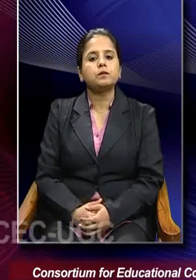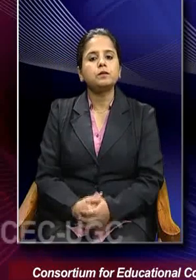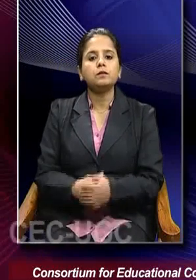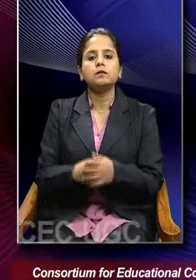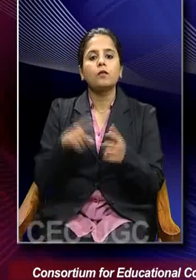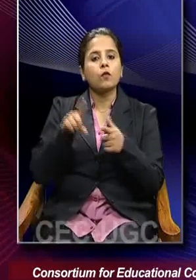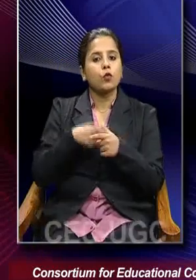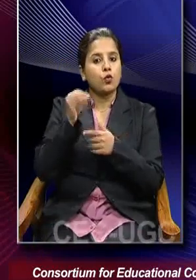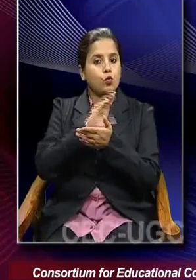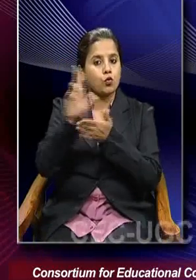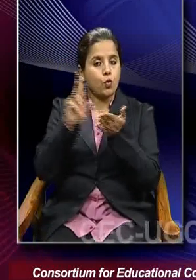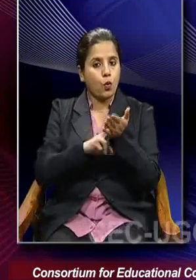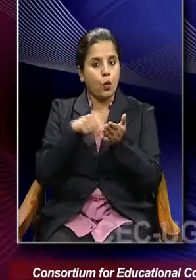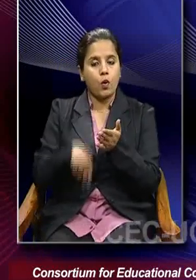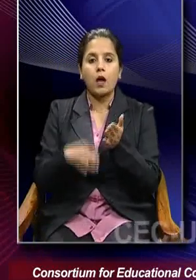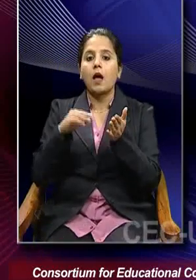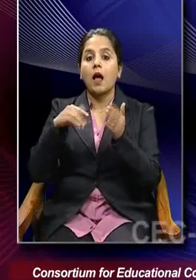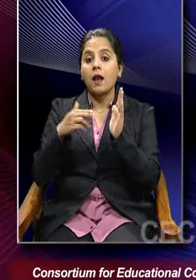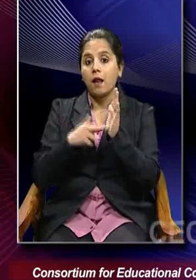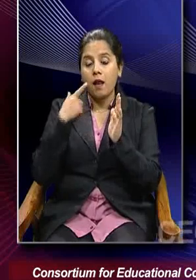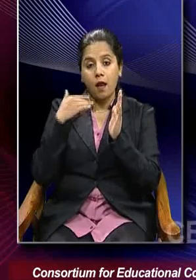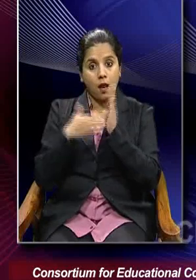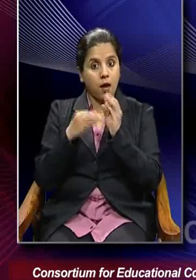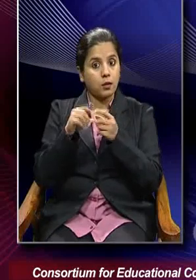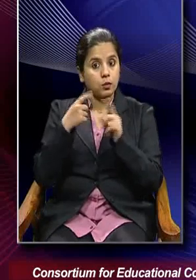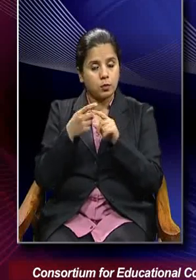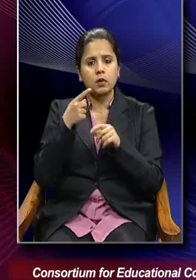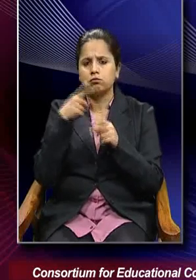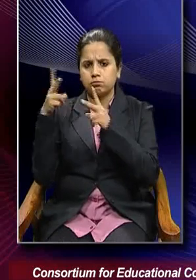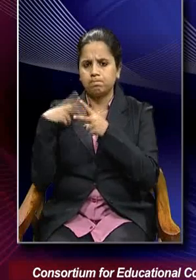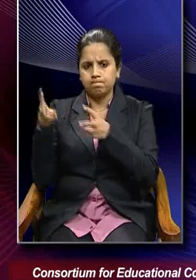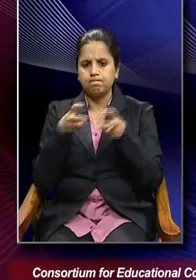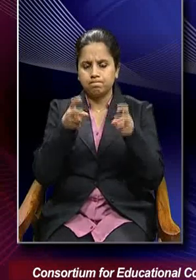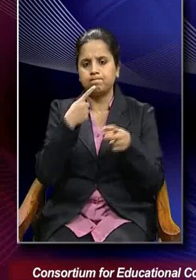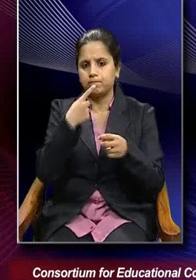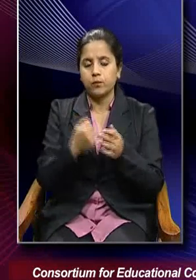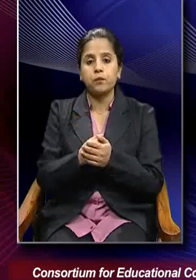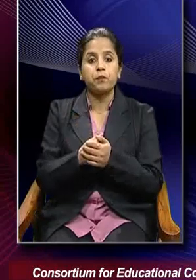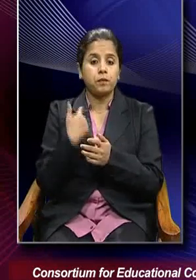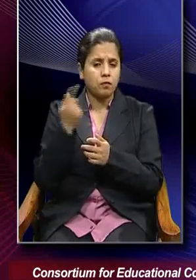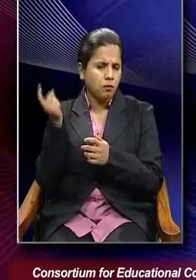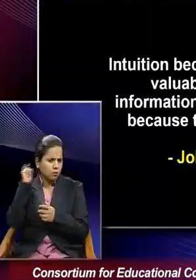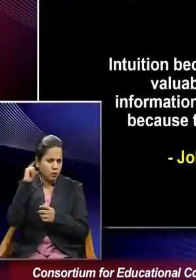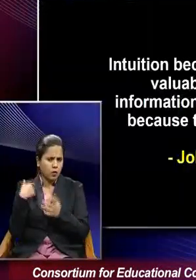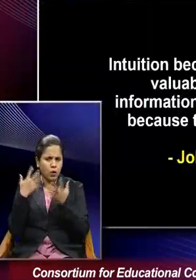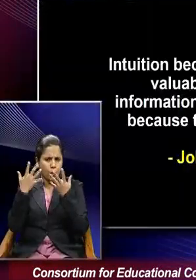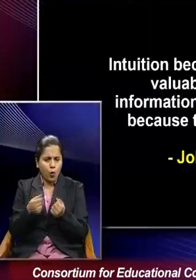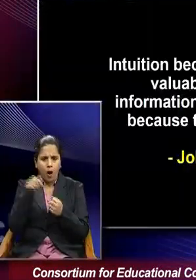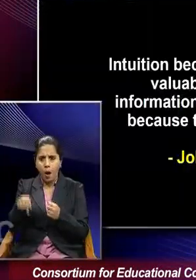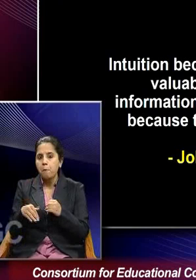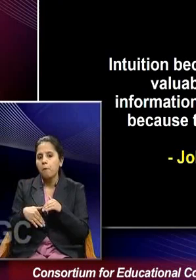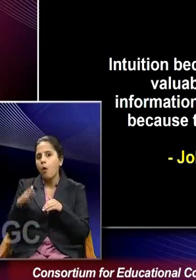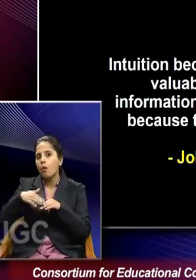John Naisbitt said, and we quote, "Intuition becomes